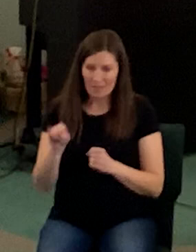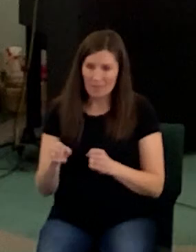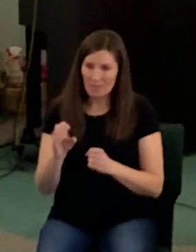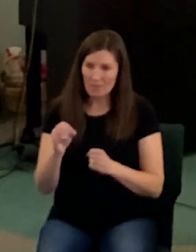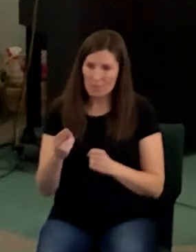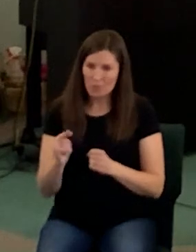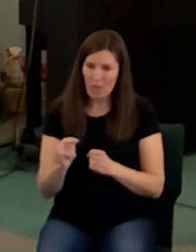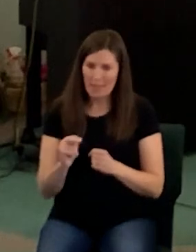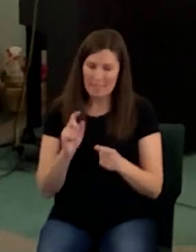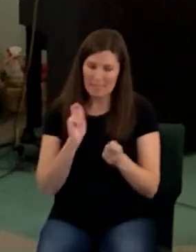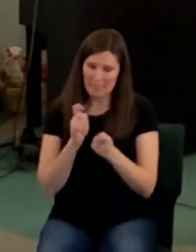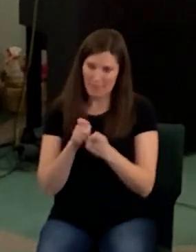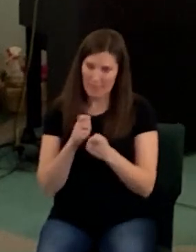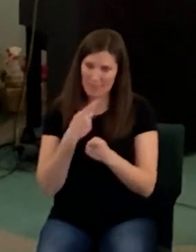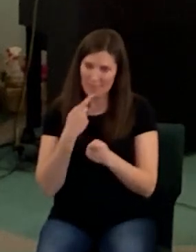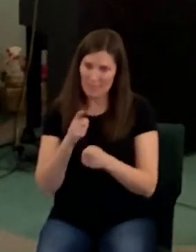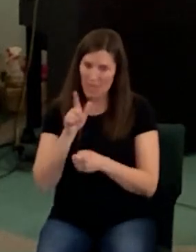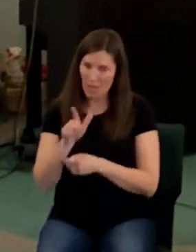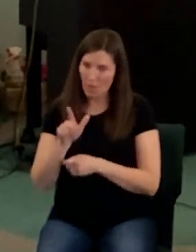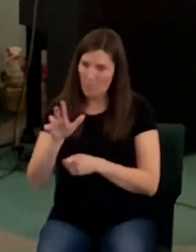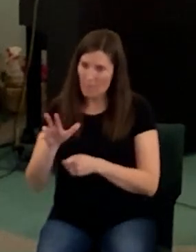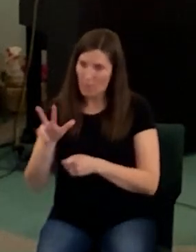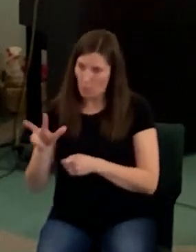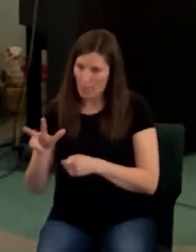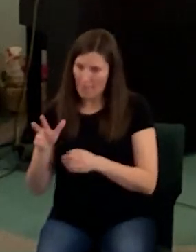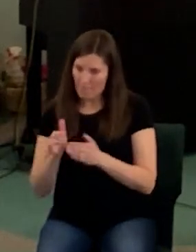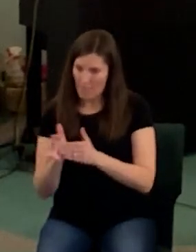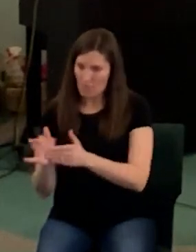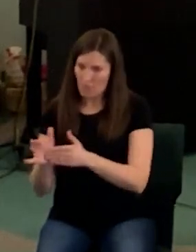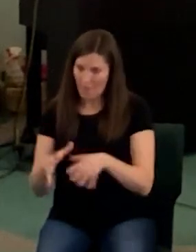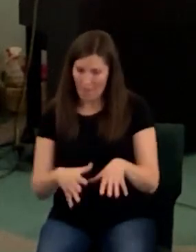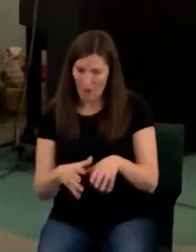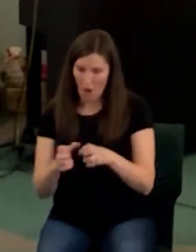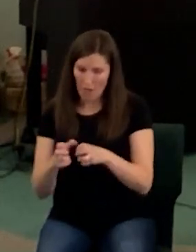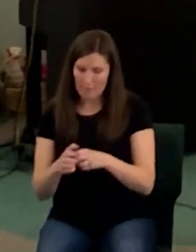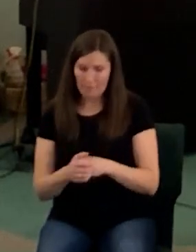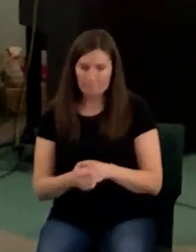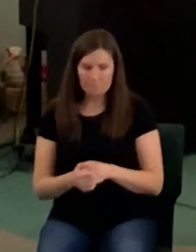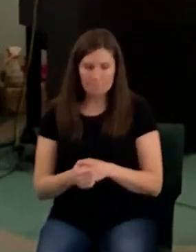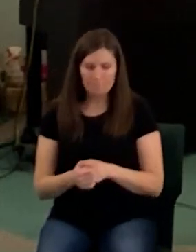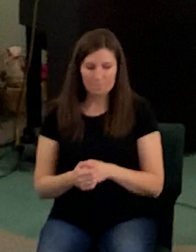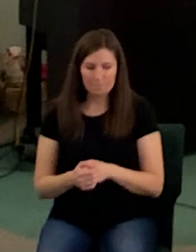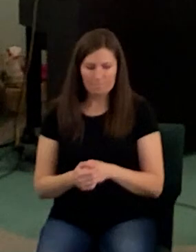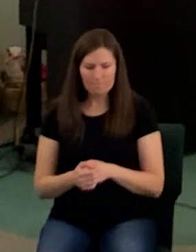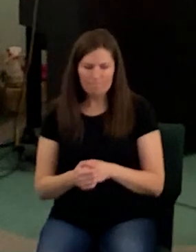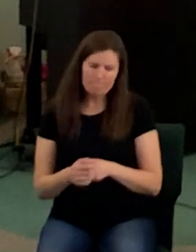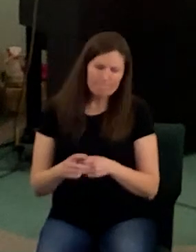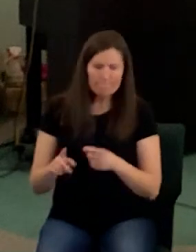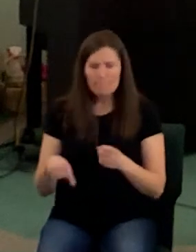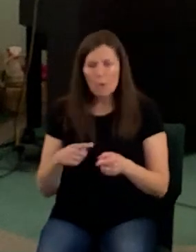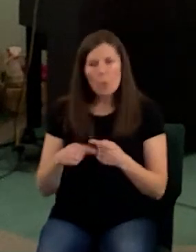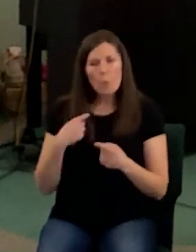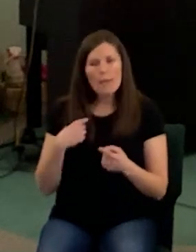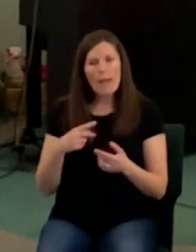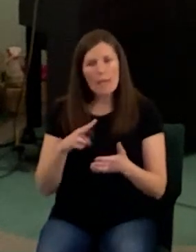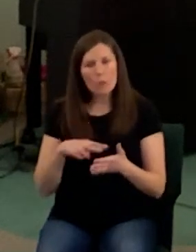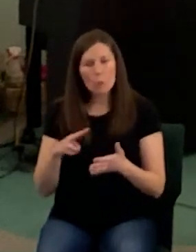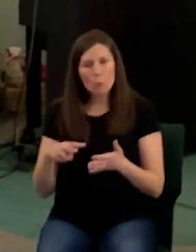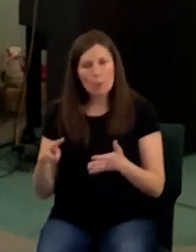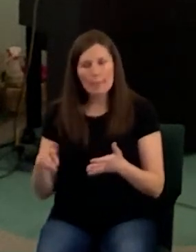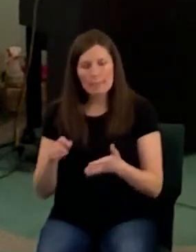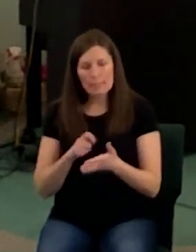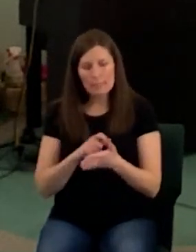mention 153 fish that they caught. Now, as I read scripture, I normally follow the kind of the plain literal